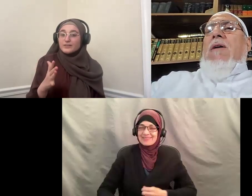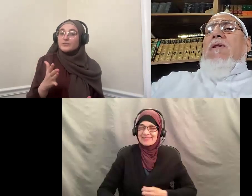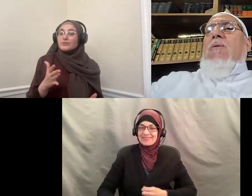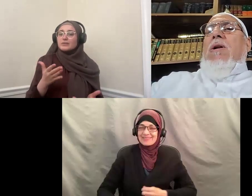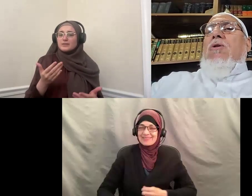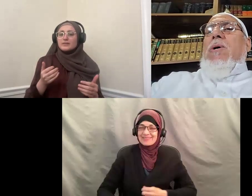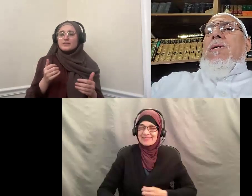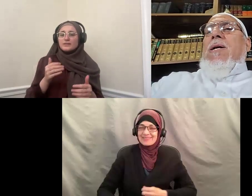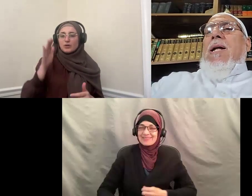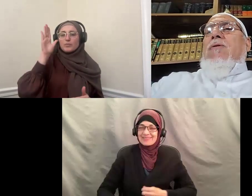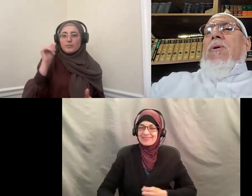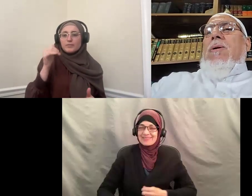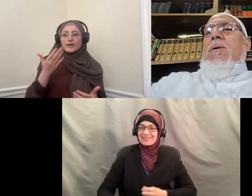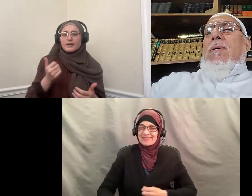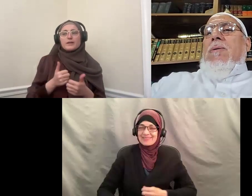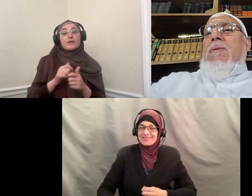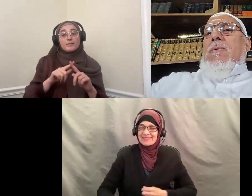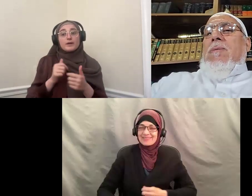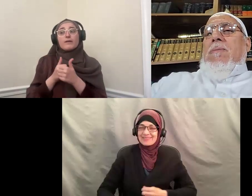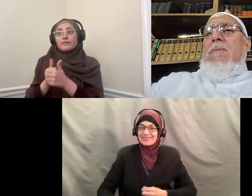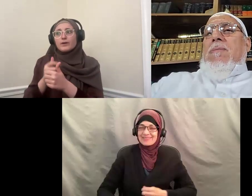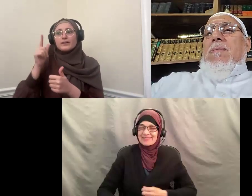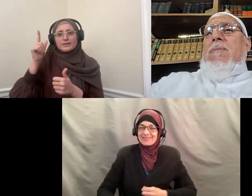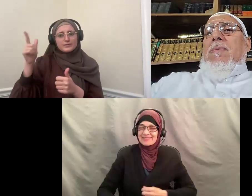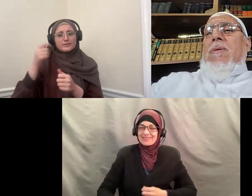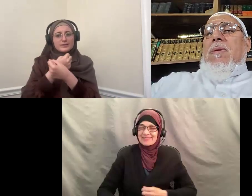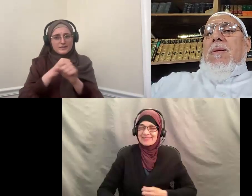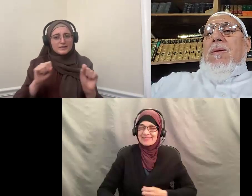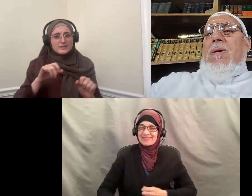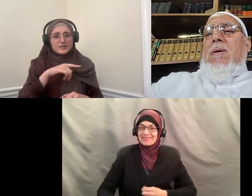save everyone who is grateful.